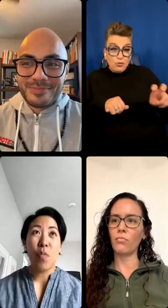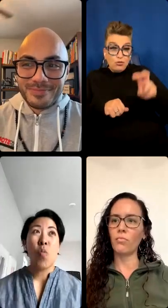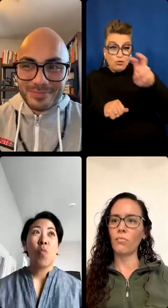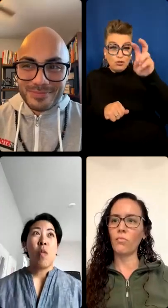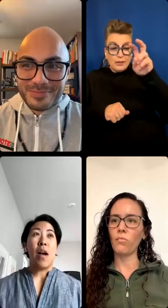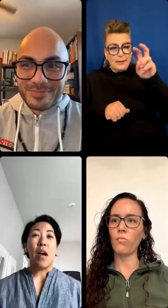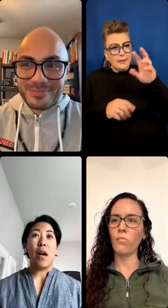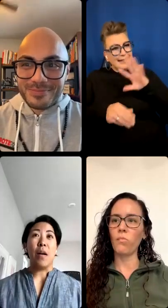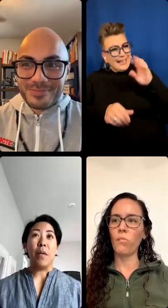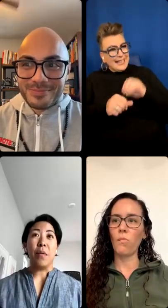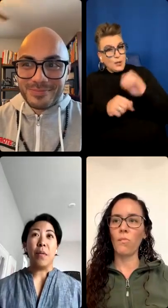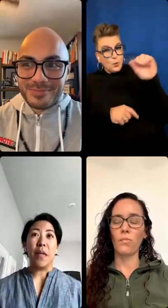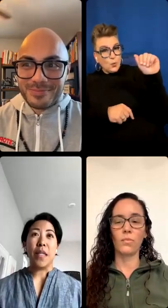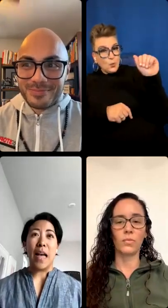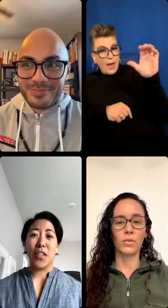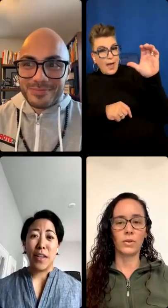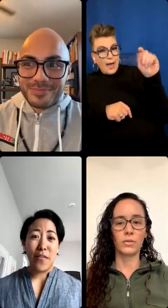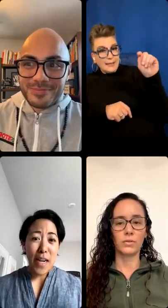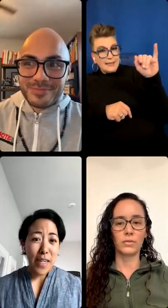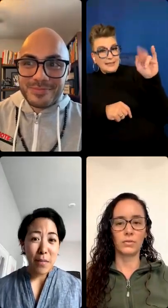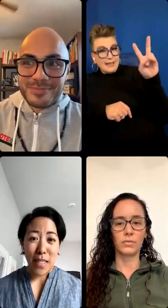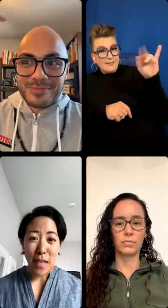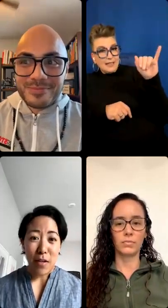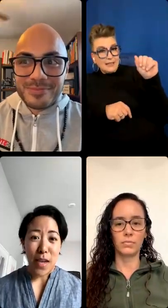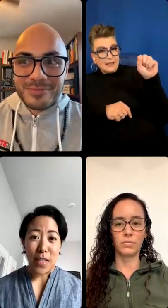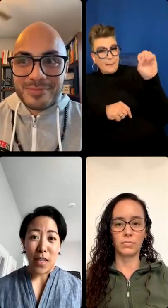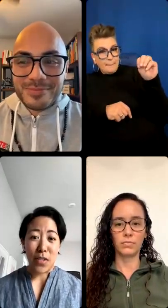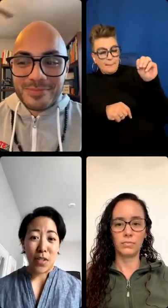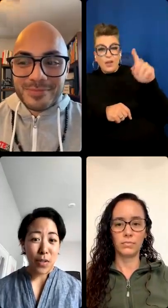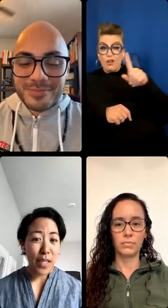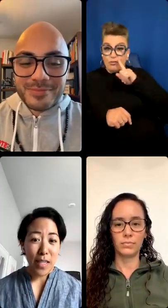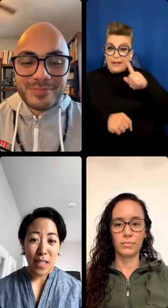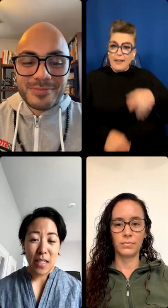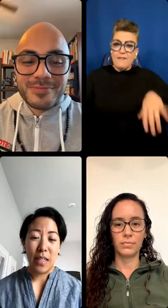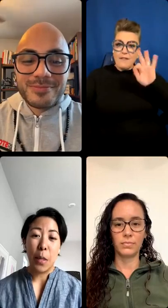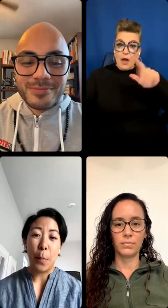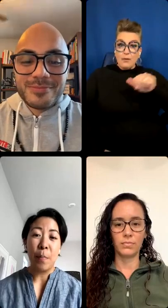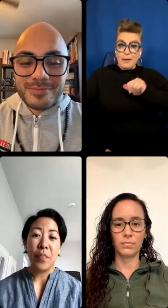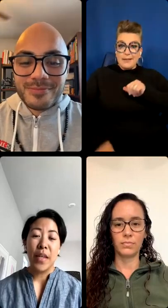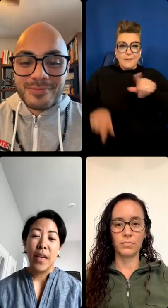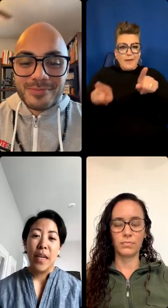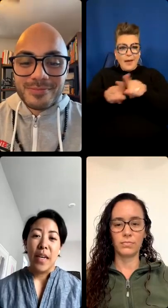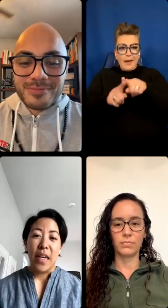activism was actually finding myself as a student